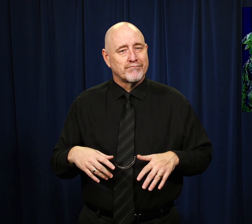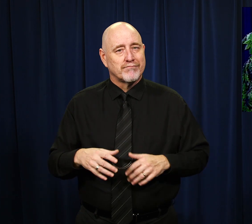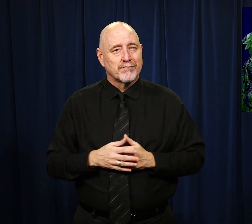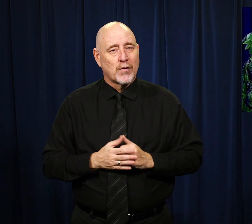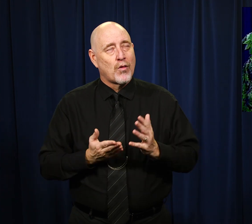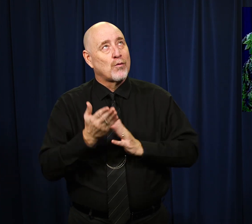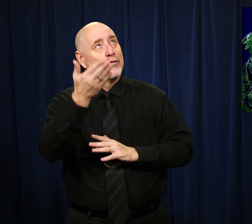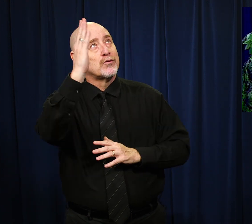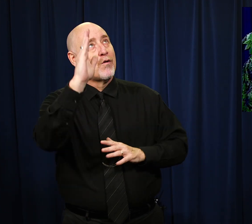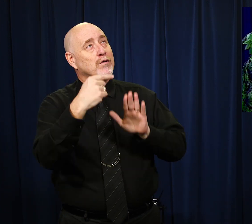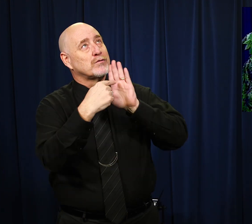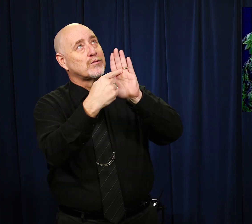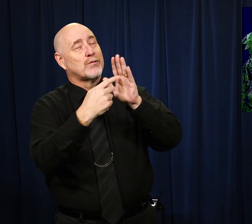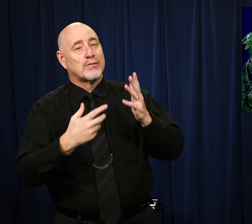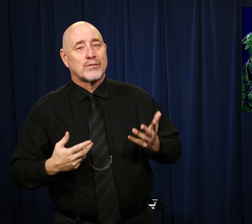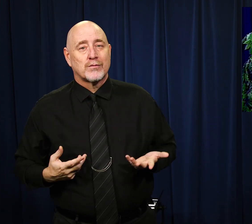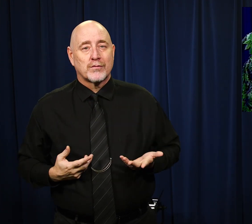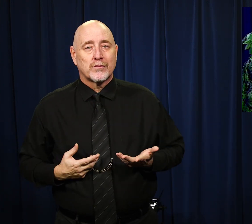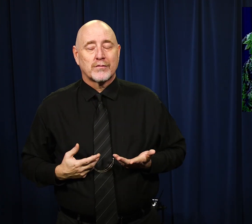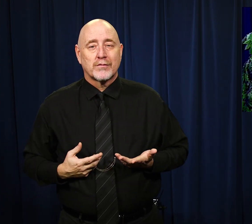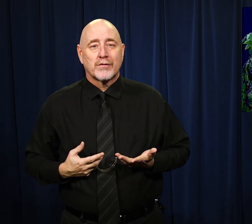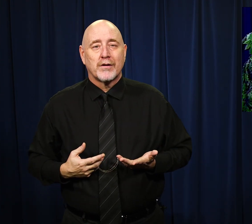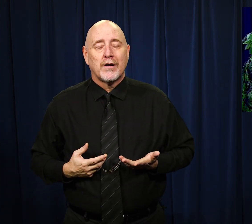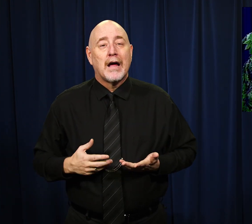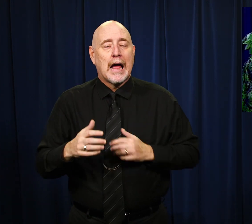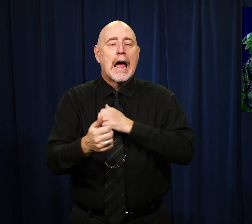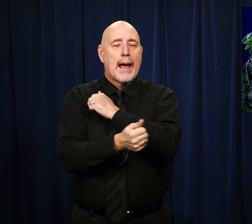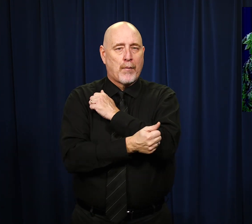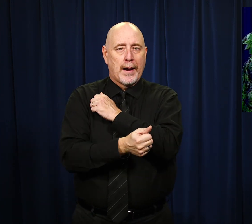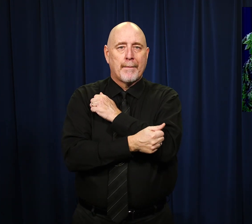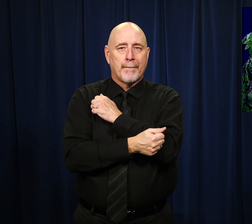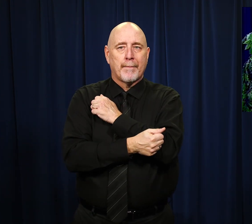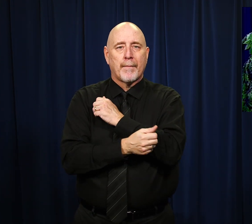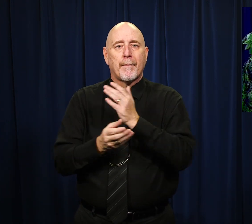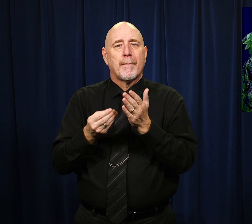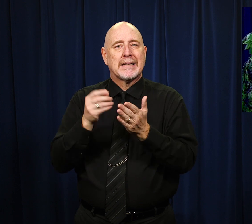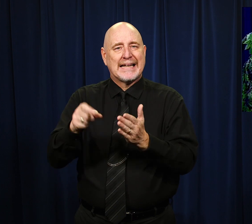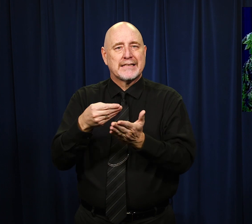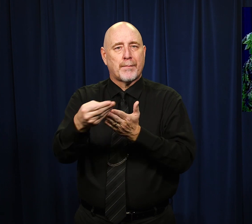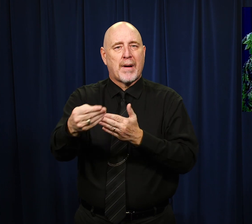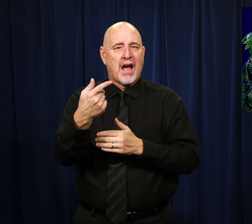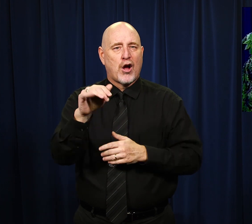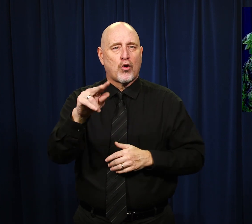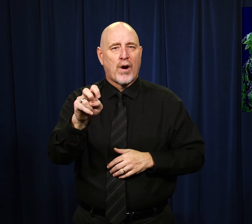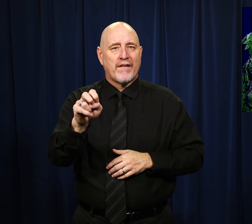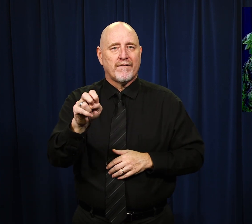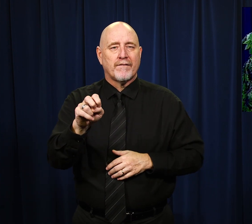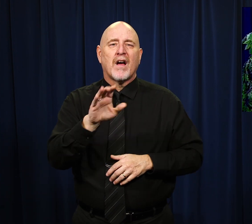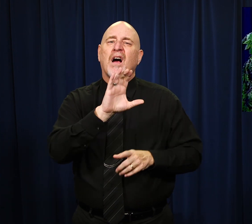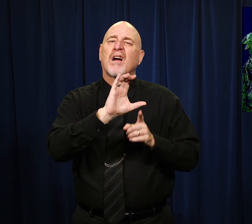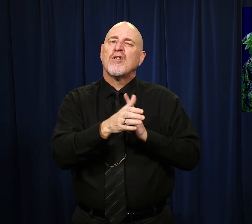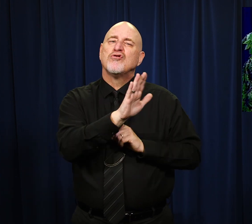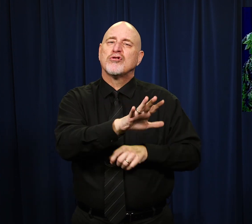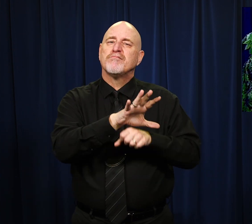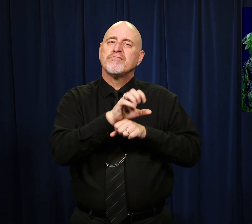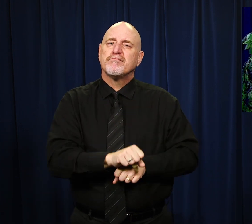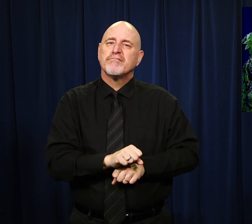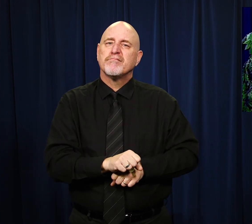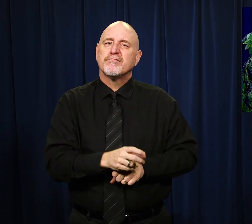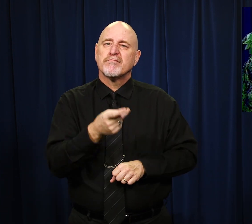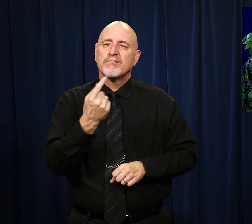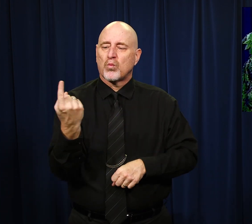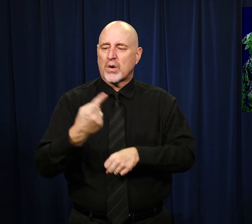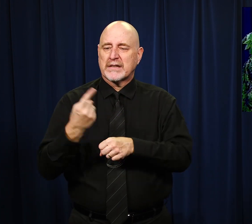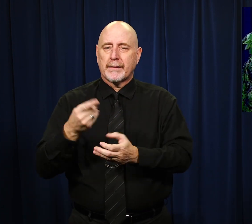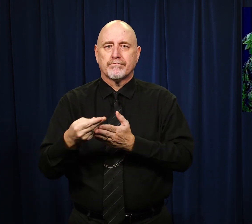in Jehovah. Well, Abraham is to buy a grave now within one day, as the custom of then was. And we see that